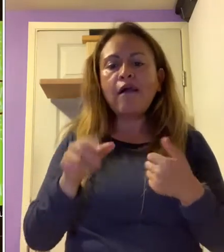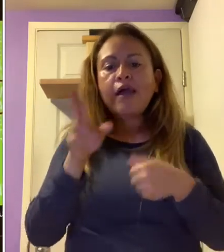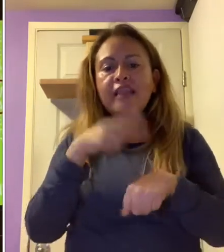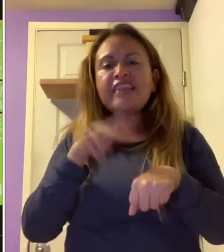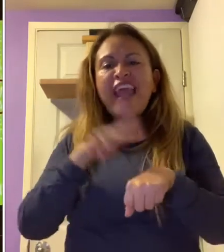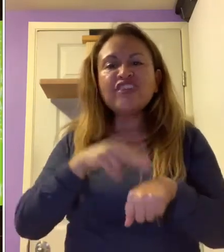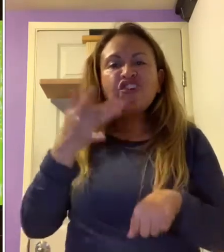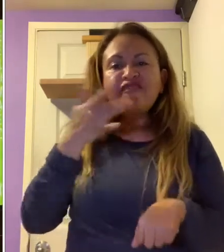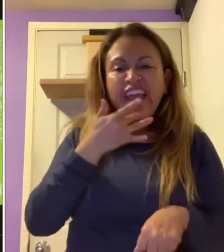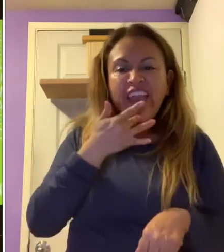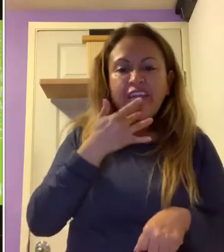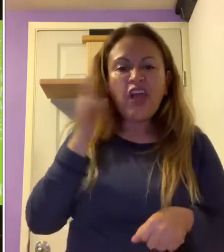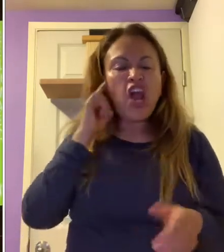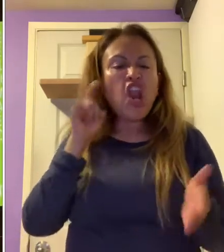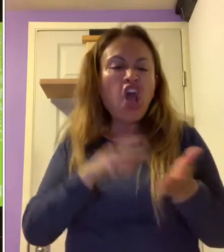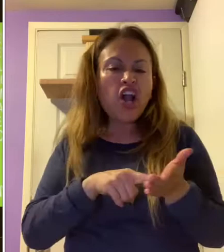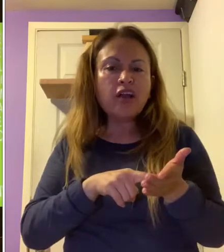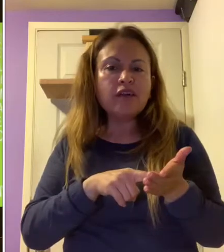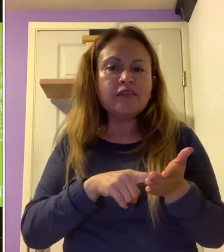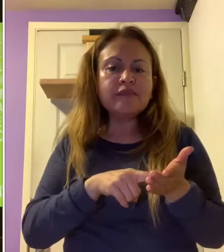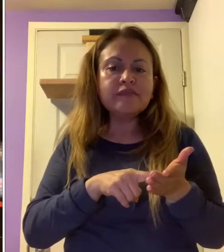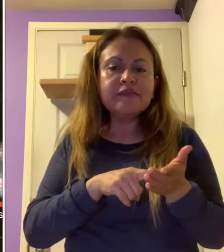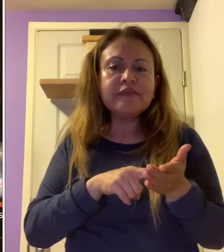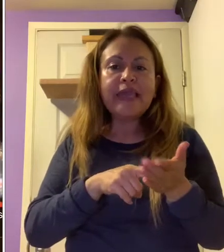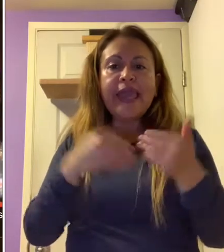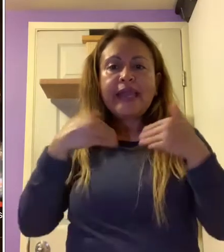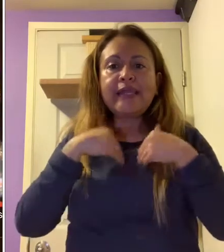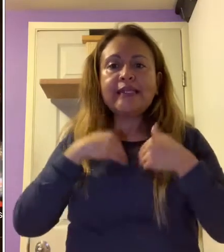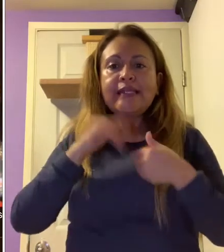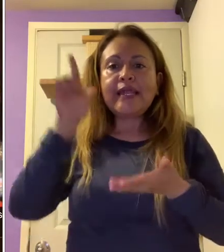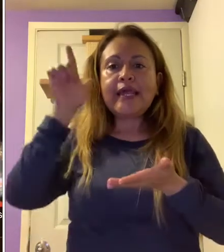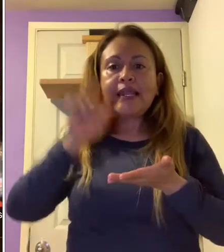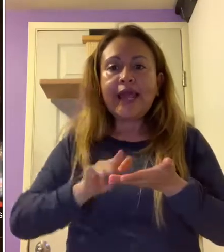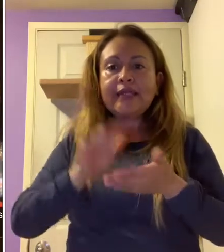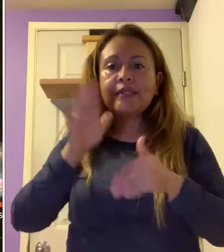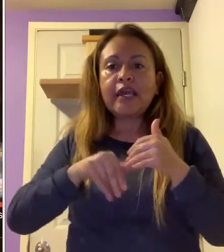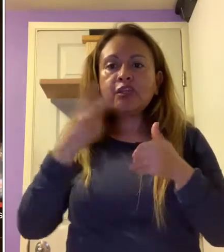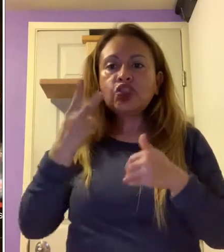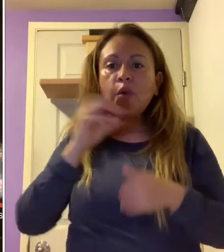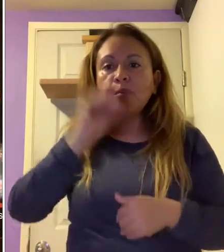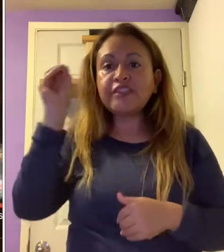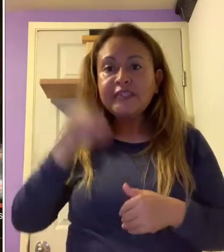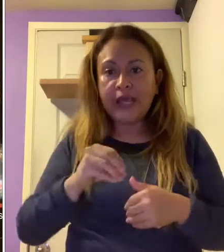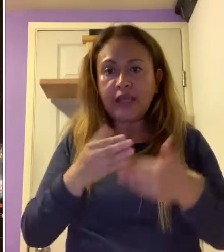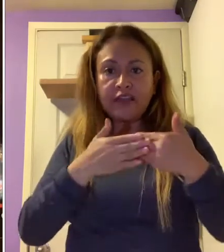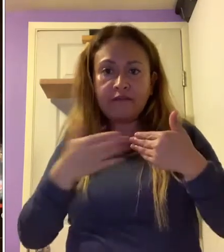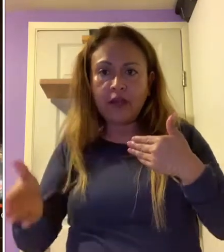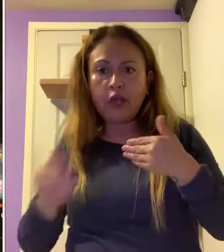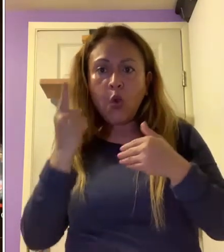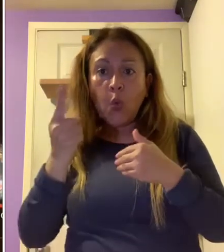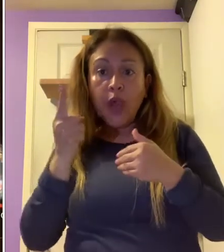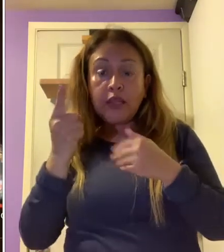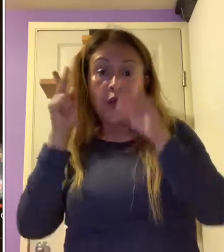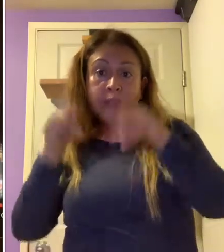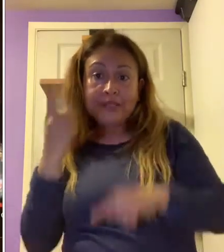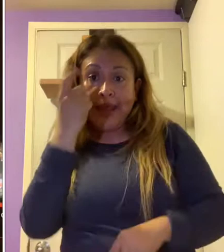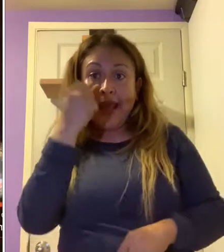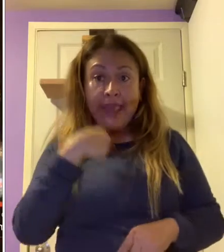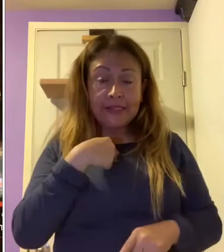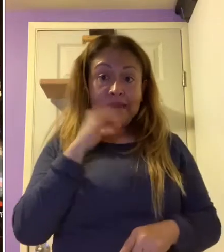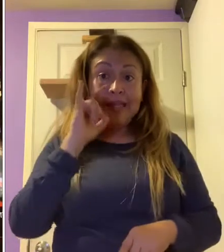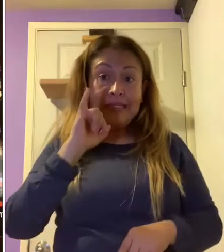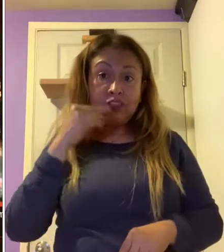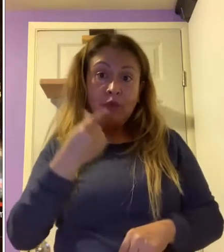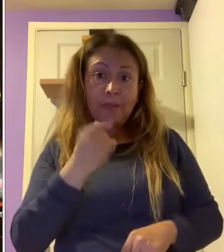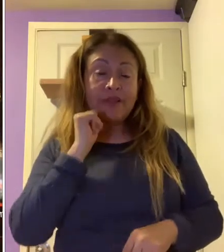coloring. We got natural flavors. Look what it says here. It says, contains less than 2% of the following. And a person asked